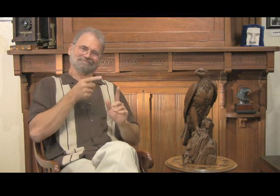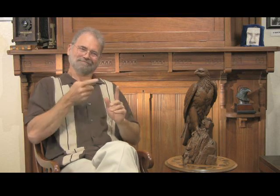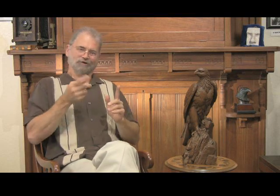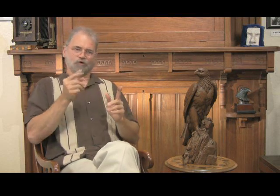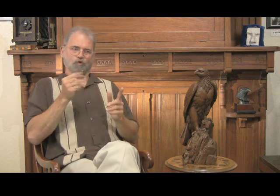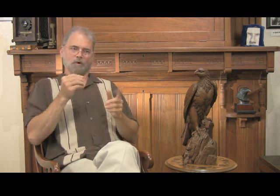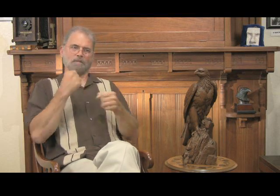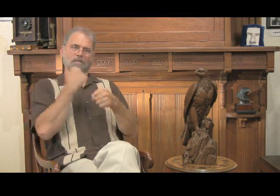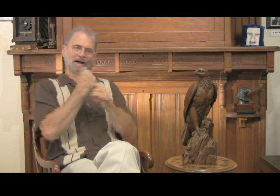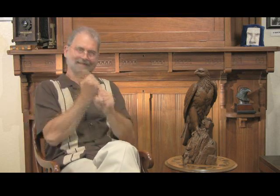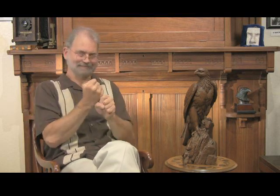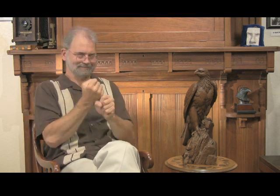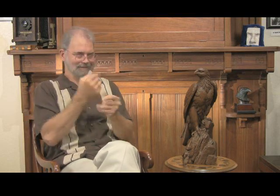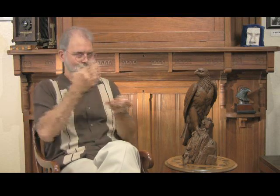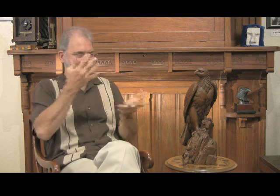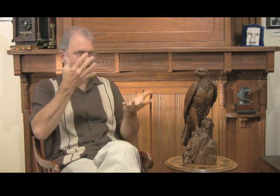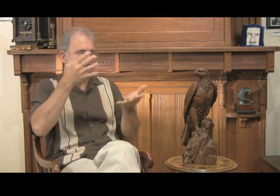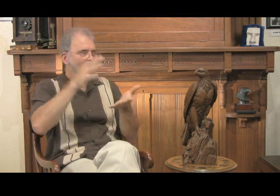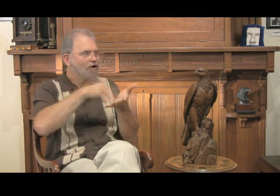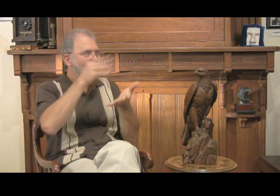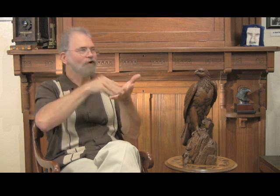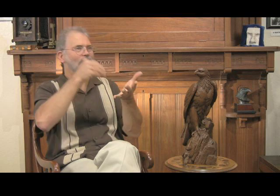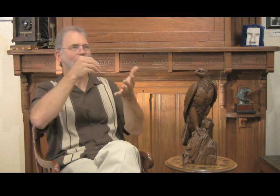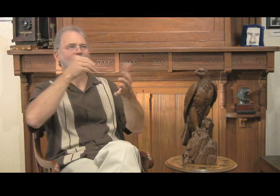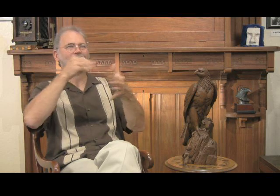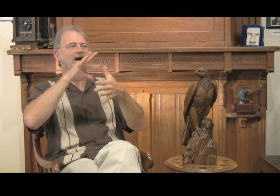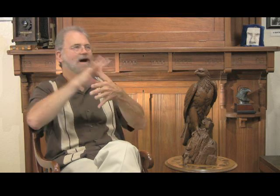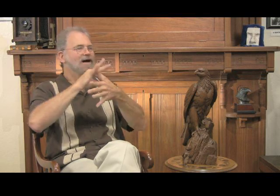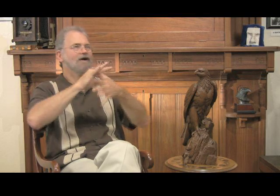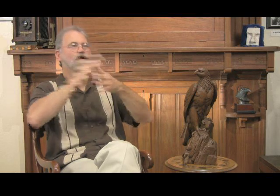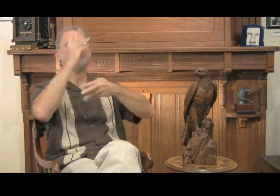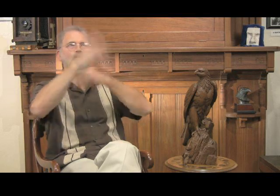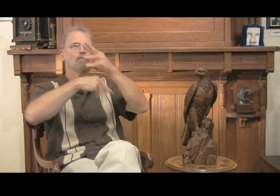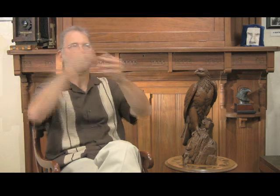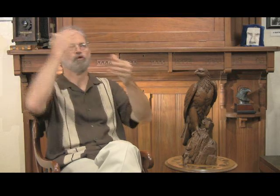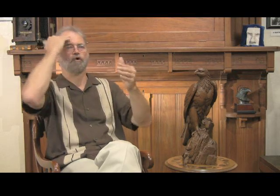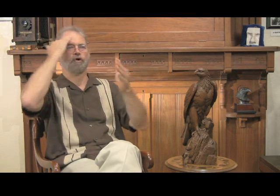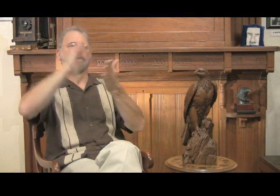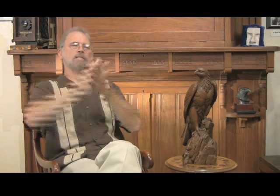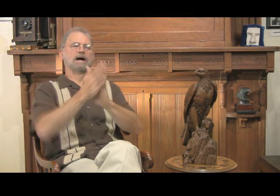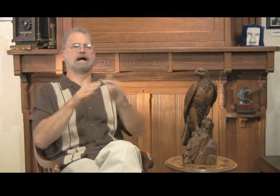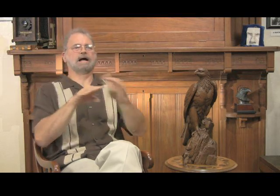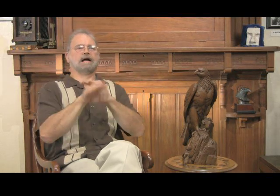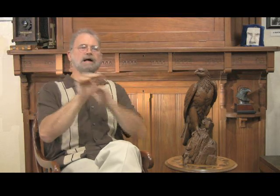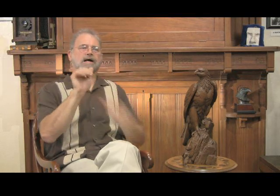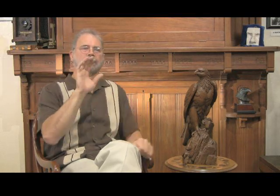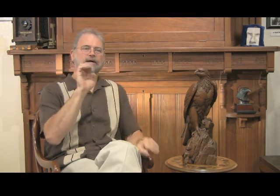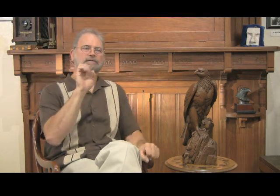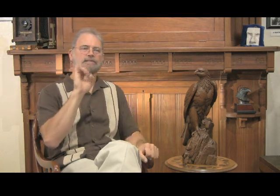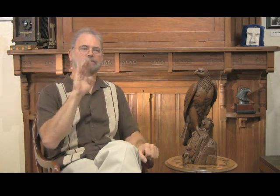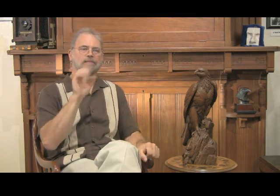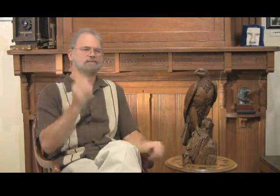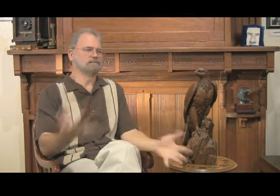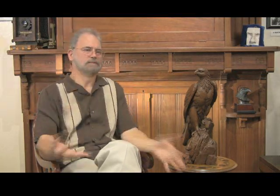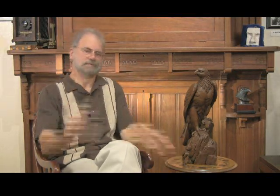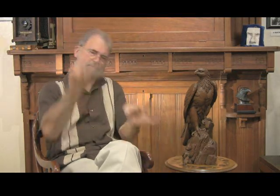curriculum. Just make the curriculum, the content, the world accessible to these children.